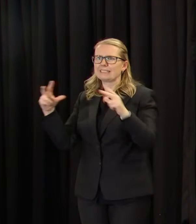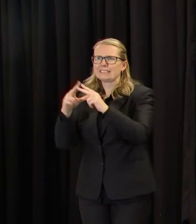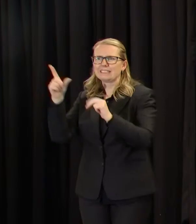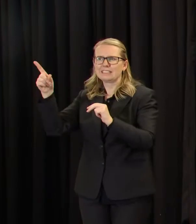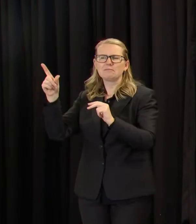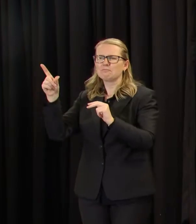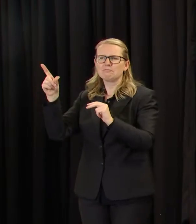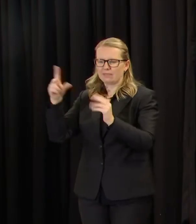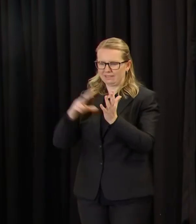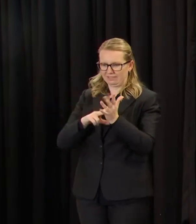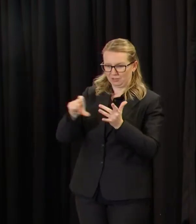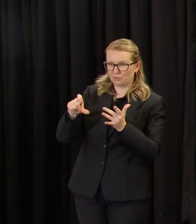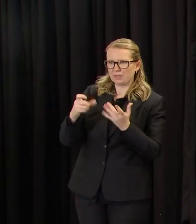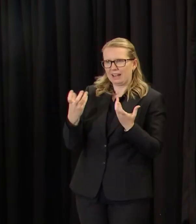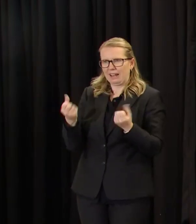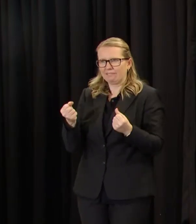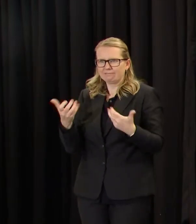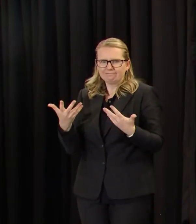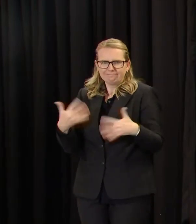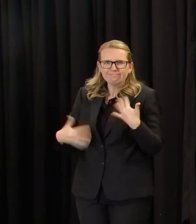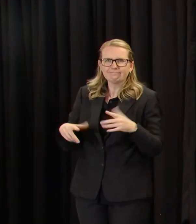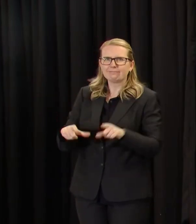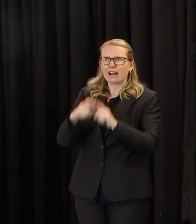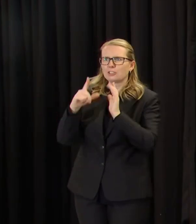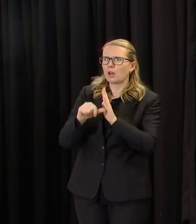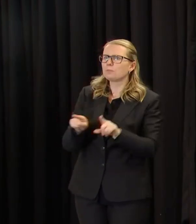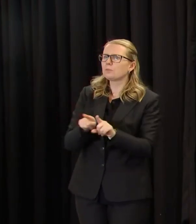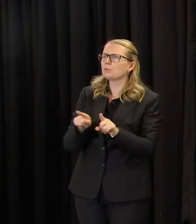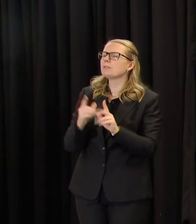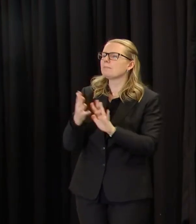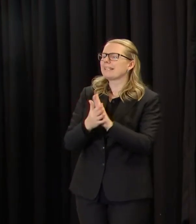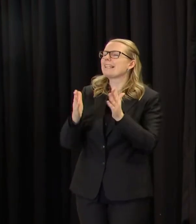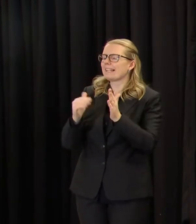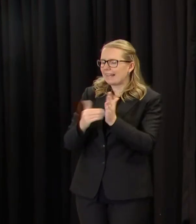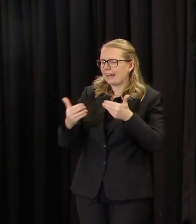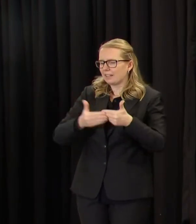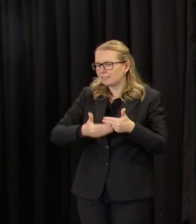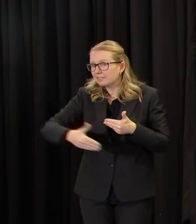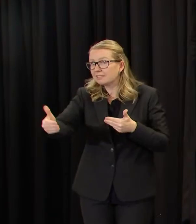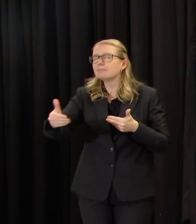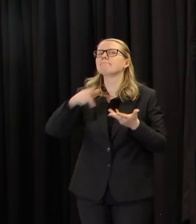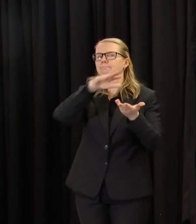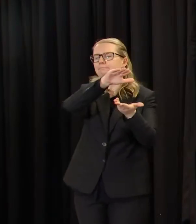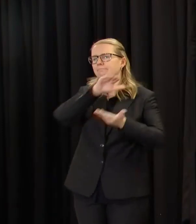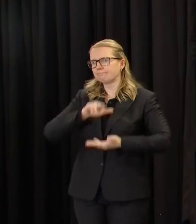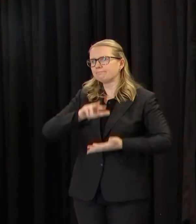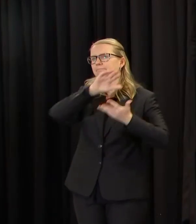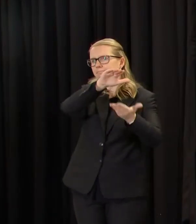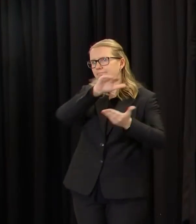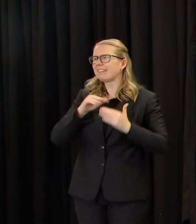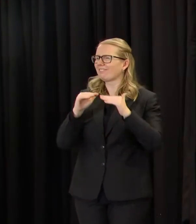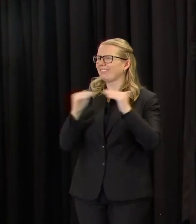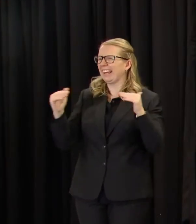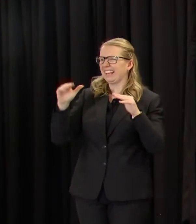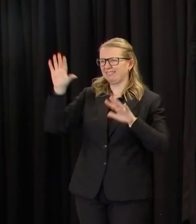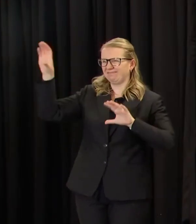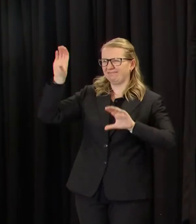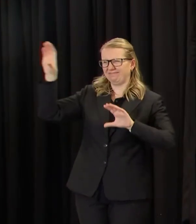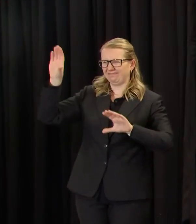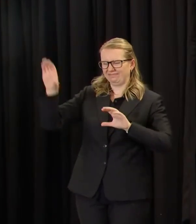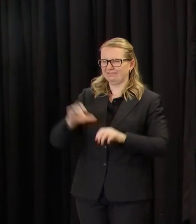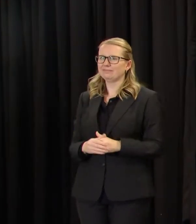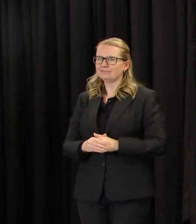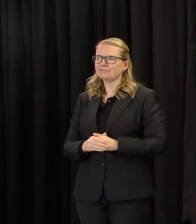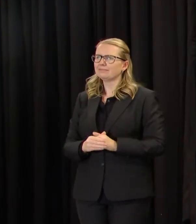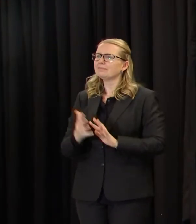living through isn't real. Of course it is. So I think the best thing to do is, as these additional stocks arrive,